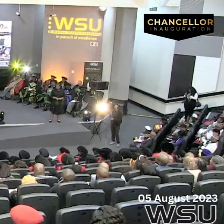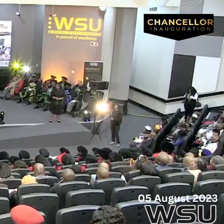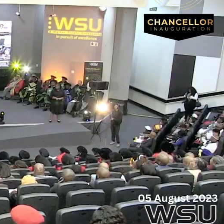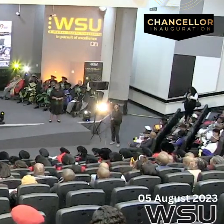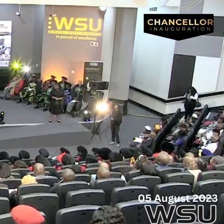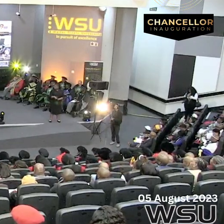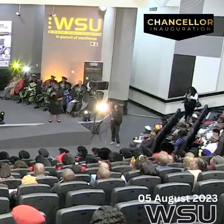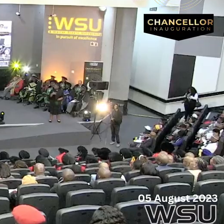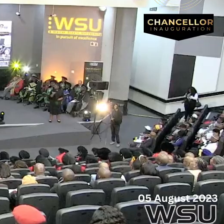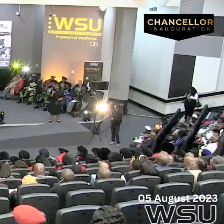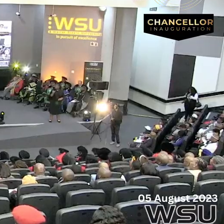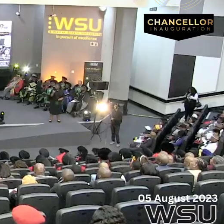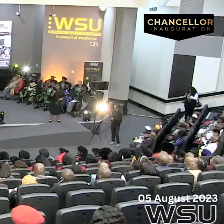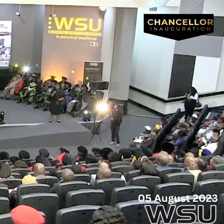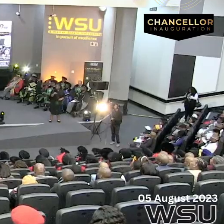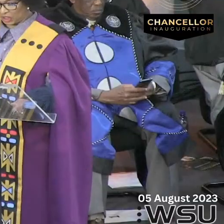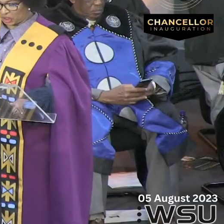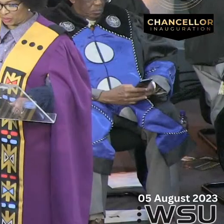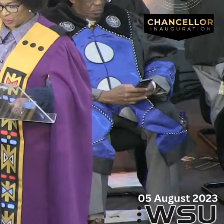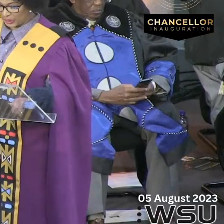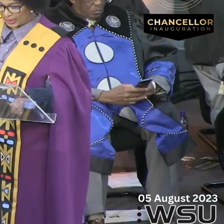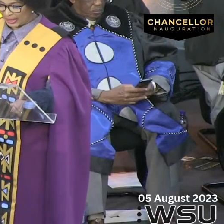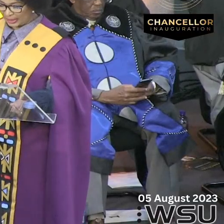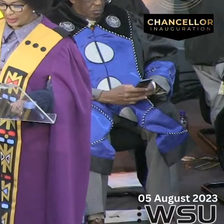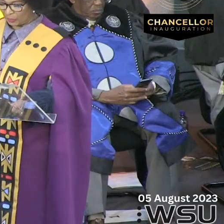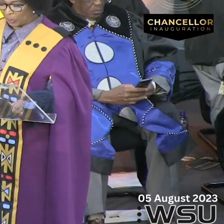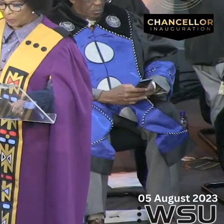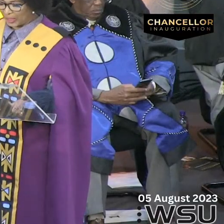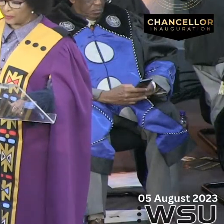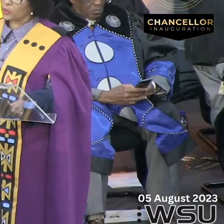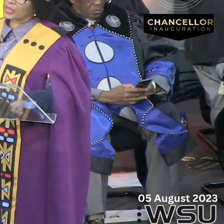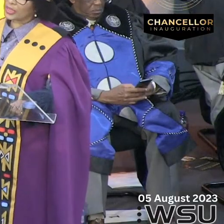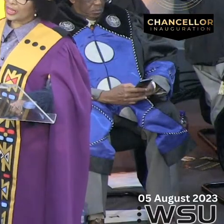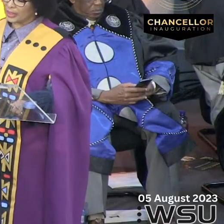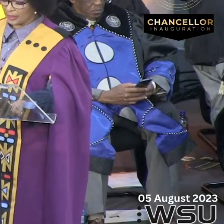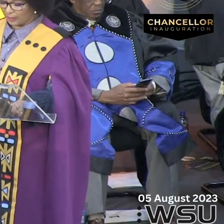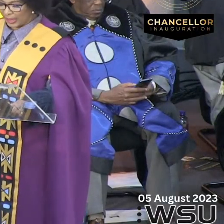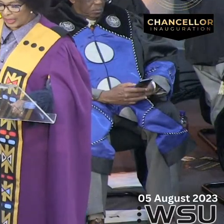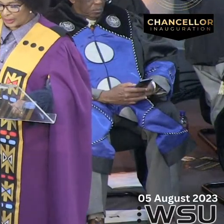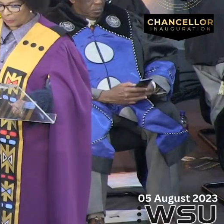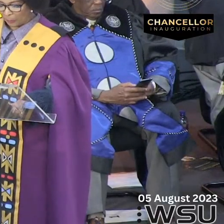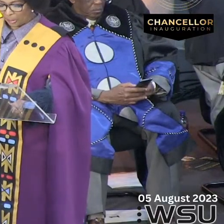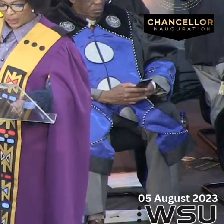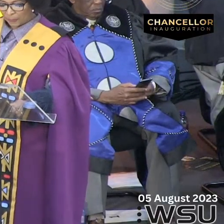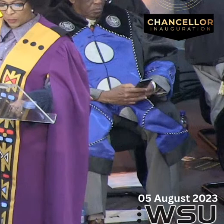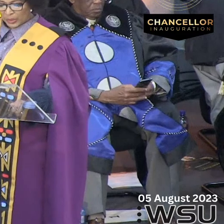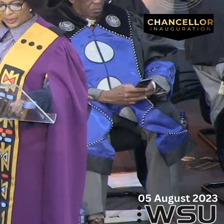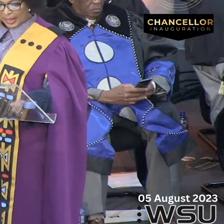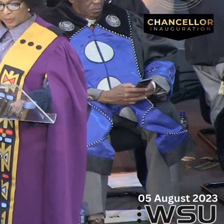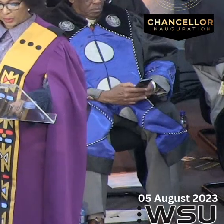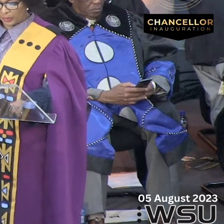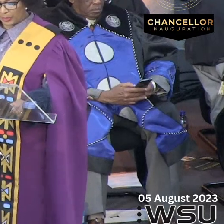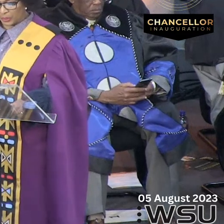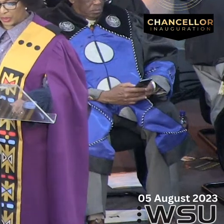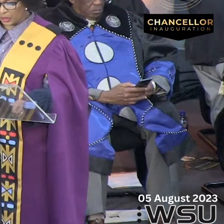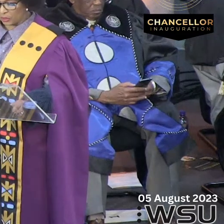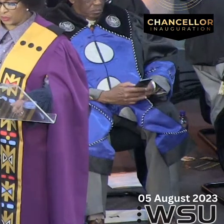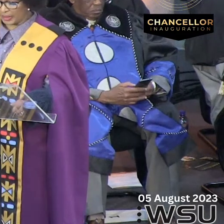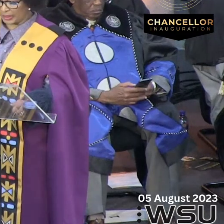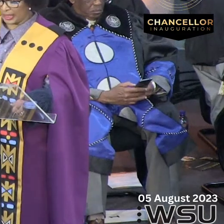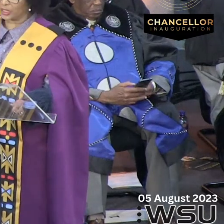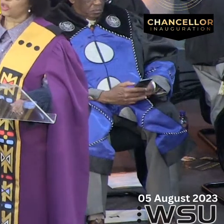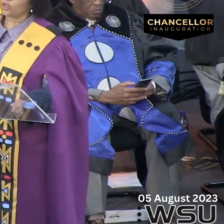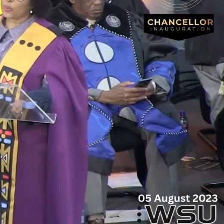I'm still going through an in-depth induction process, but a few discussions I've had with some of the people within